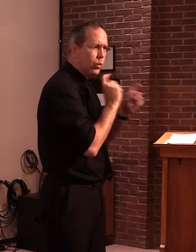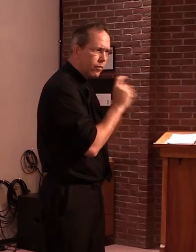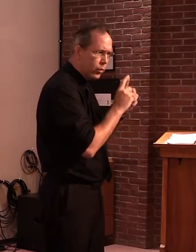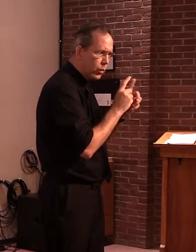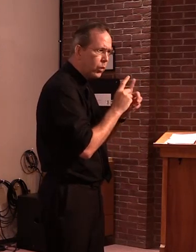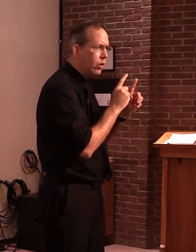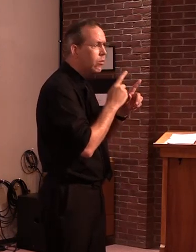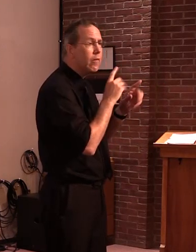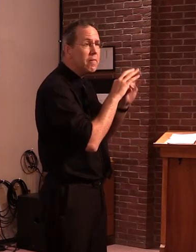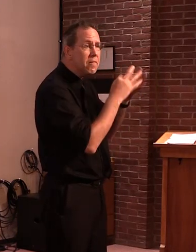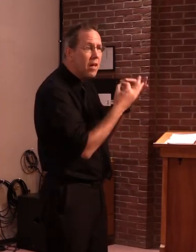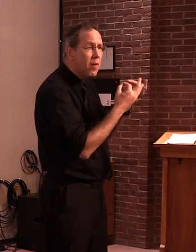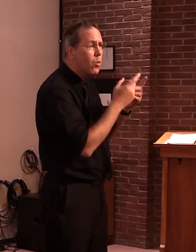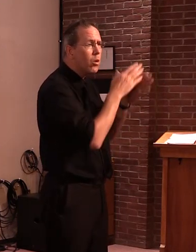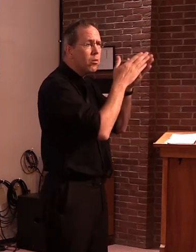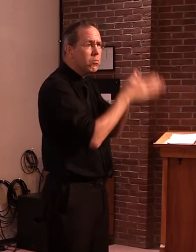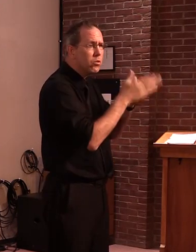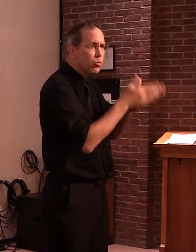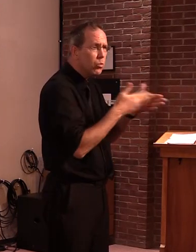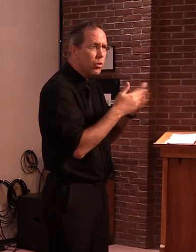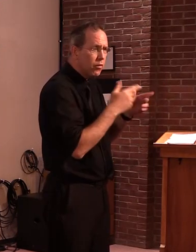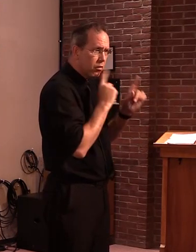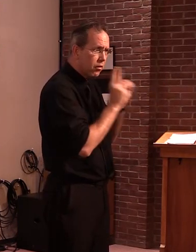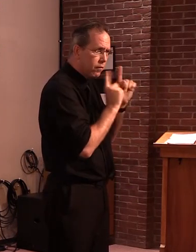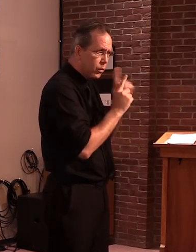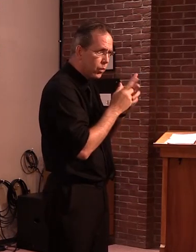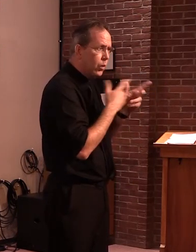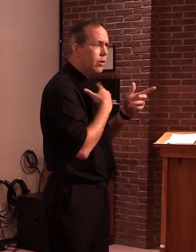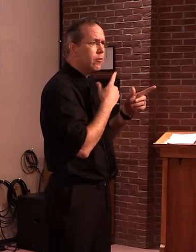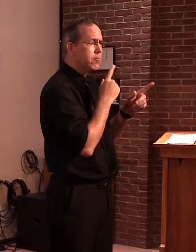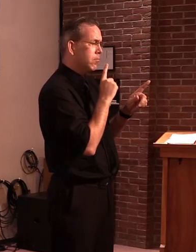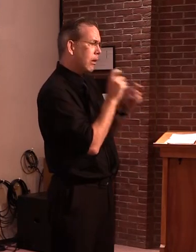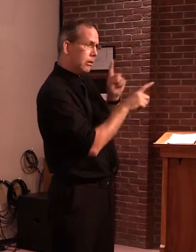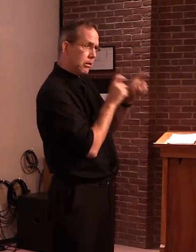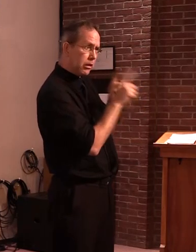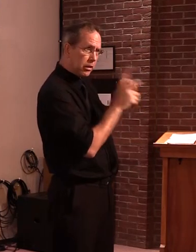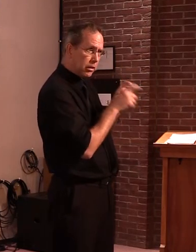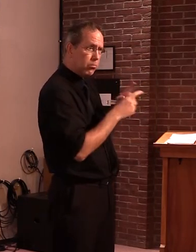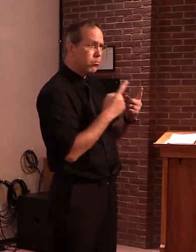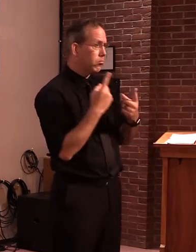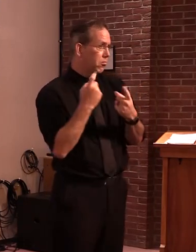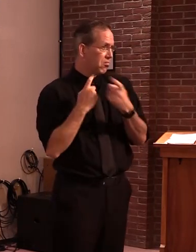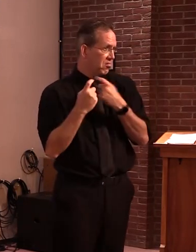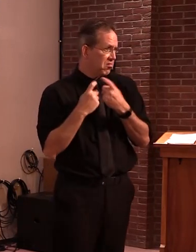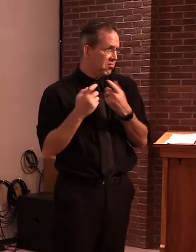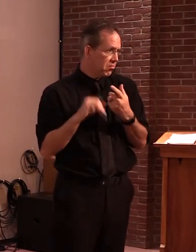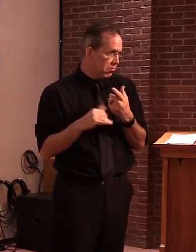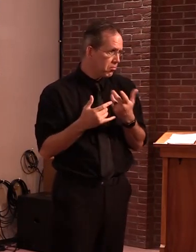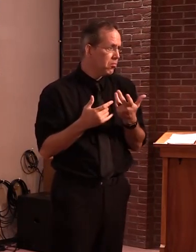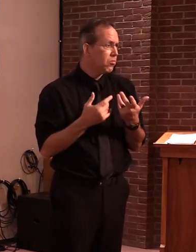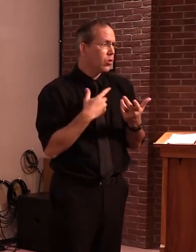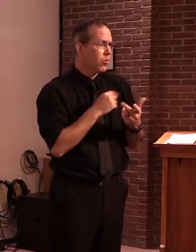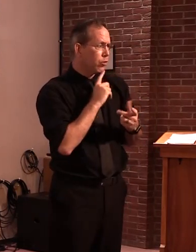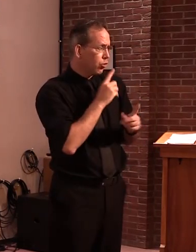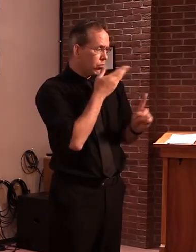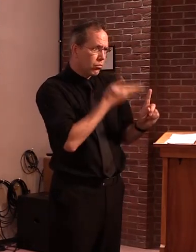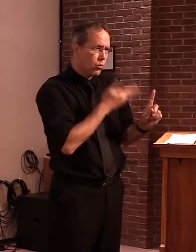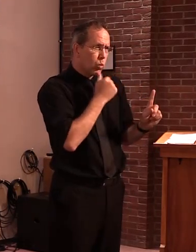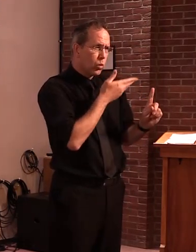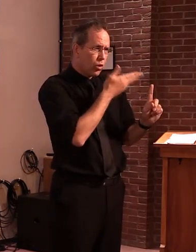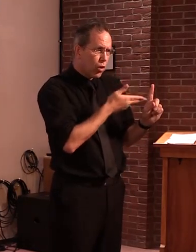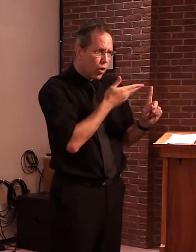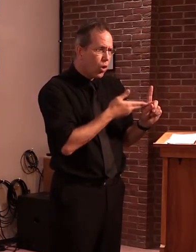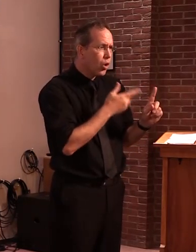need to be done and to receive services to ensure that we have the most up-to-date information on each household